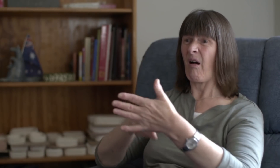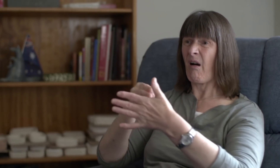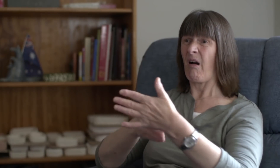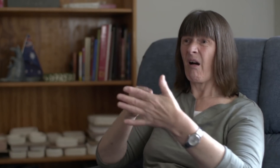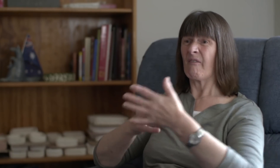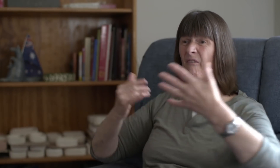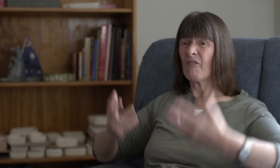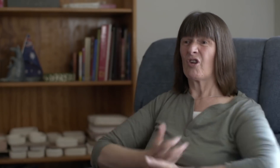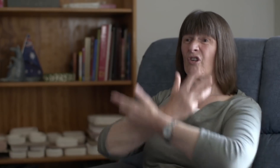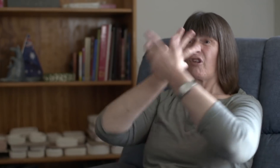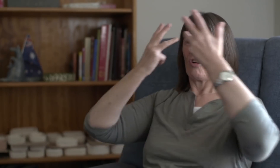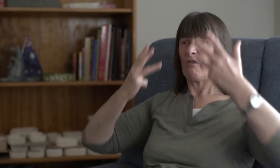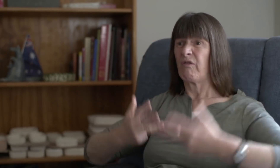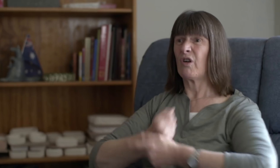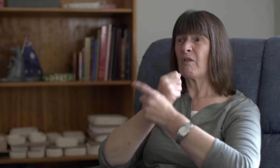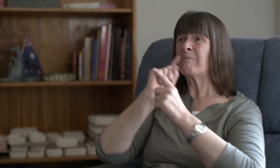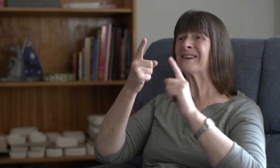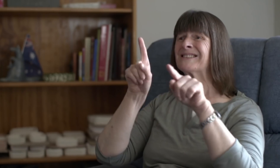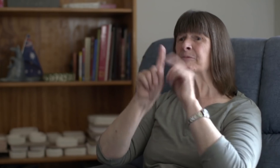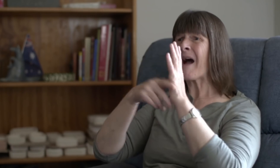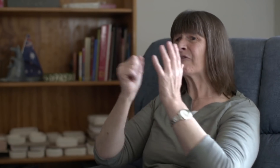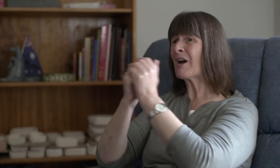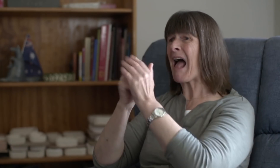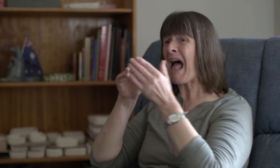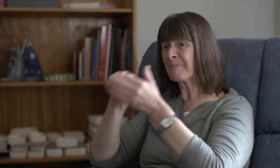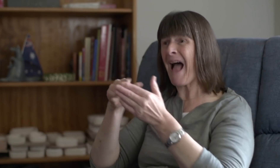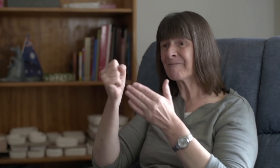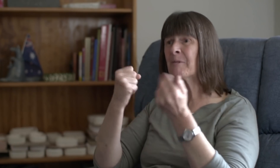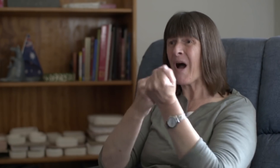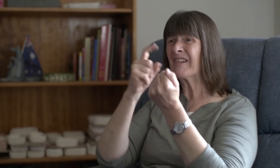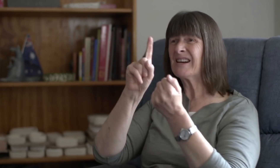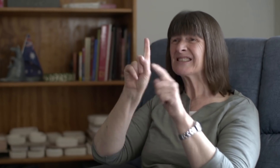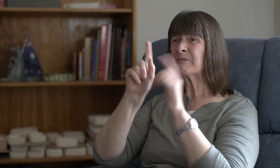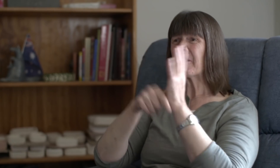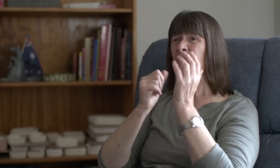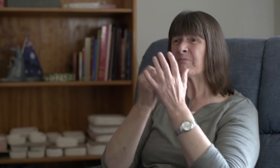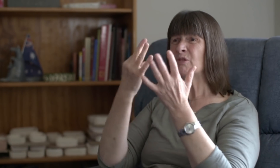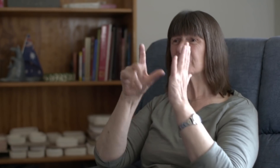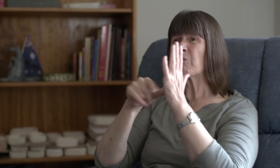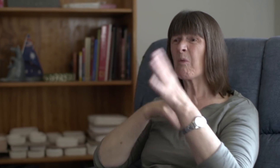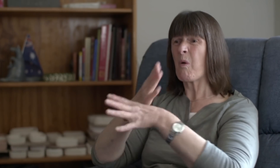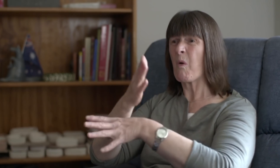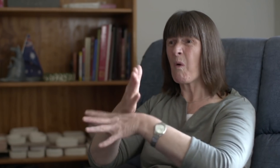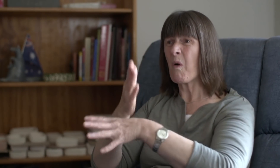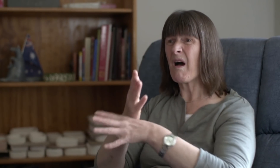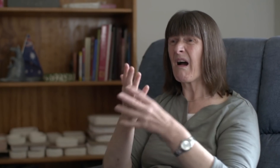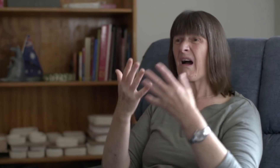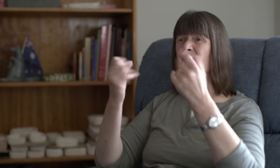health troubles. But at the same time, I did have help from friends, but it was difficult because they had families, they